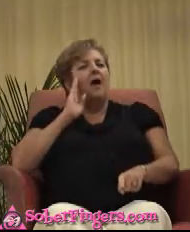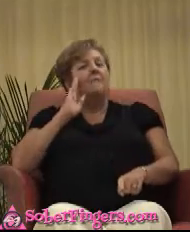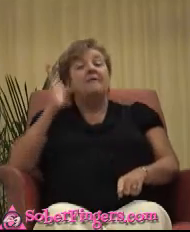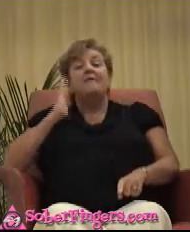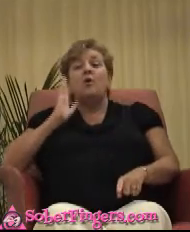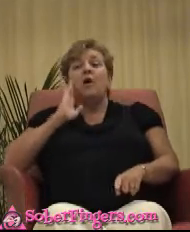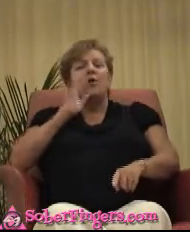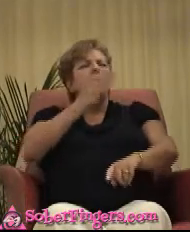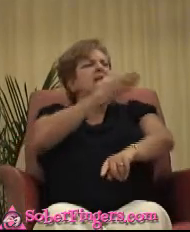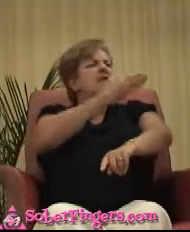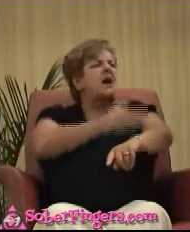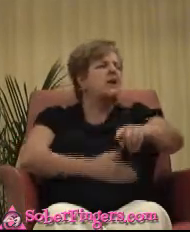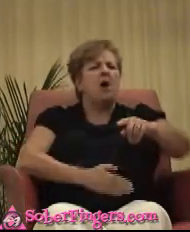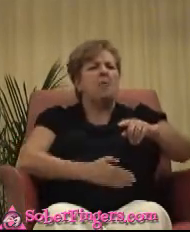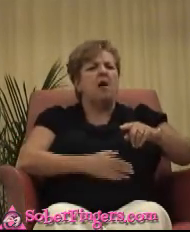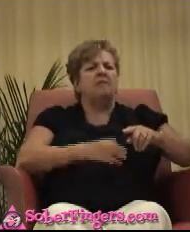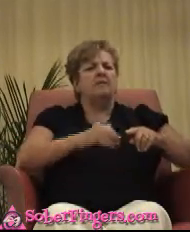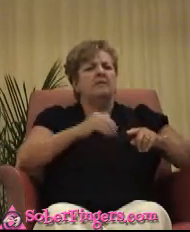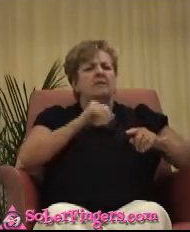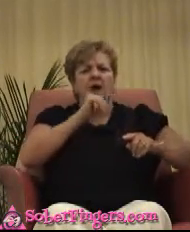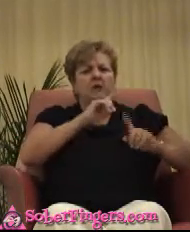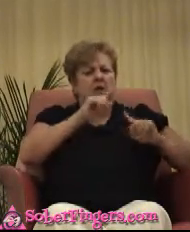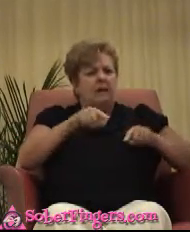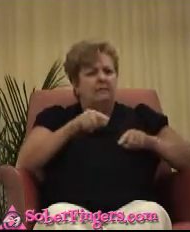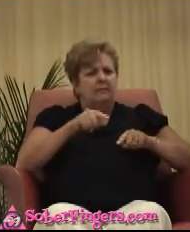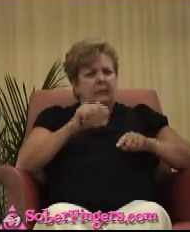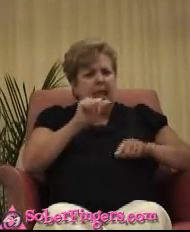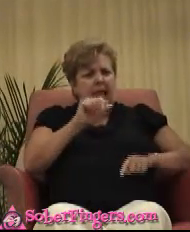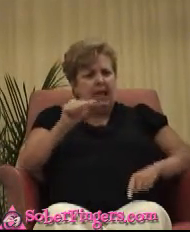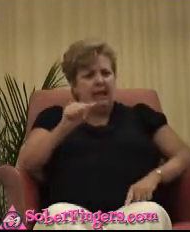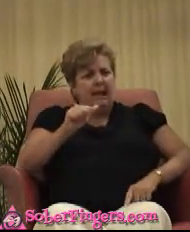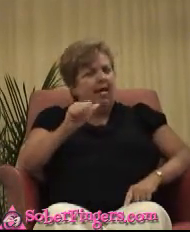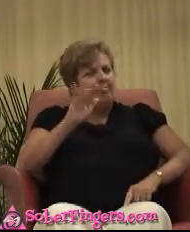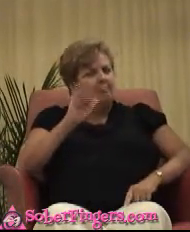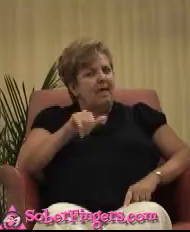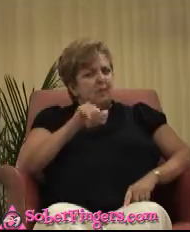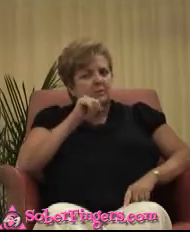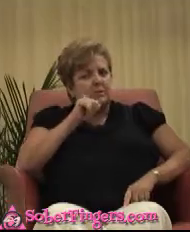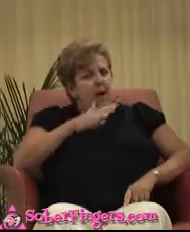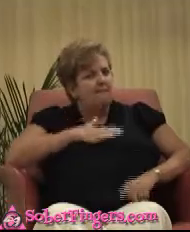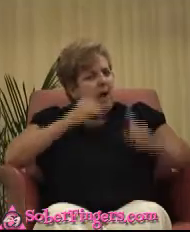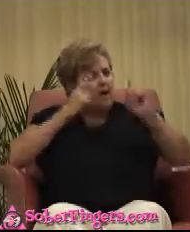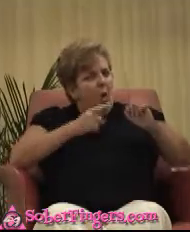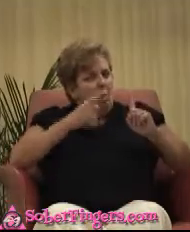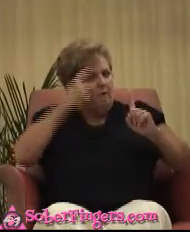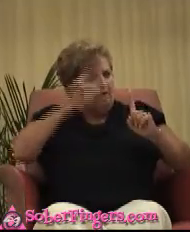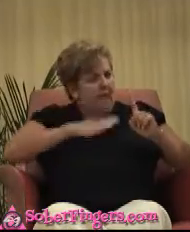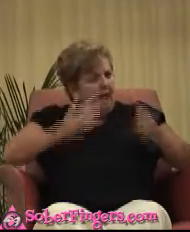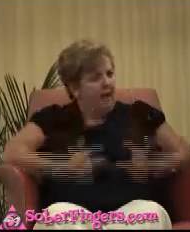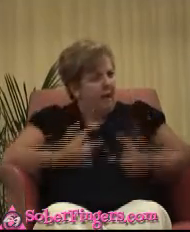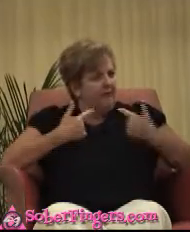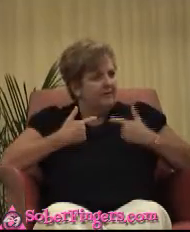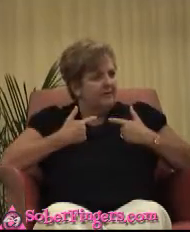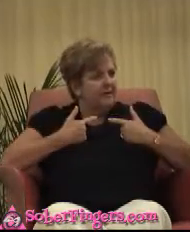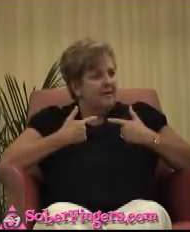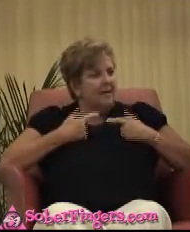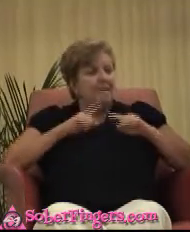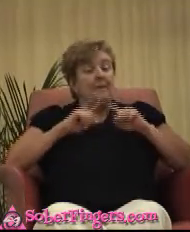This was not on the high list of things that I wanted to achieve in my life. And I would have missed so much. I would not have been here with you